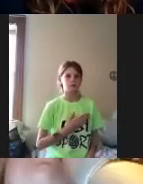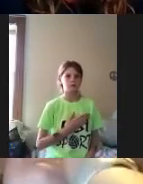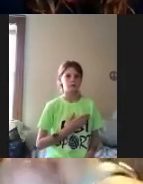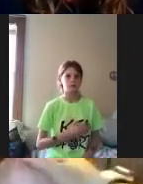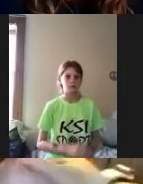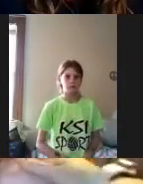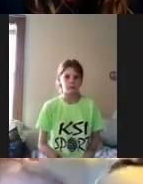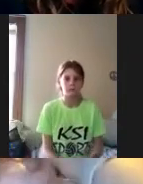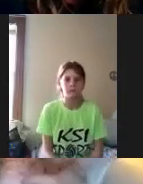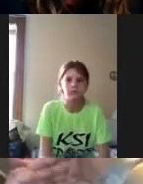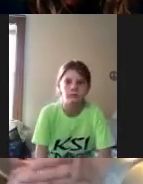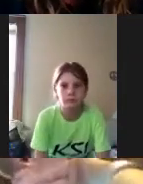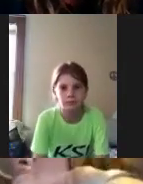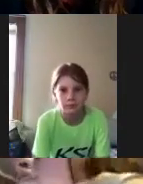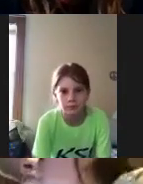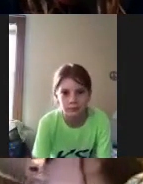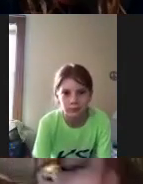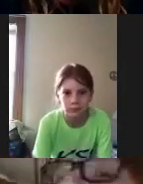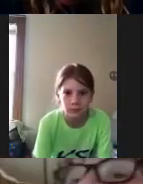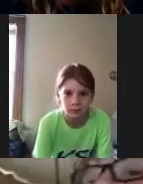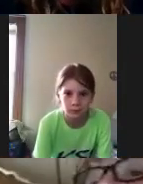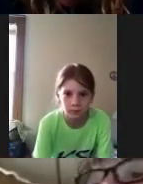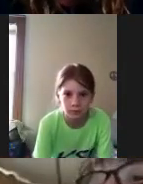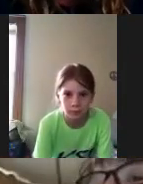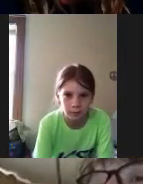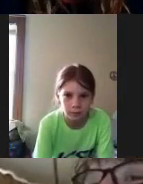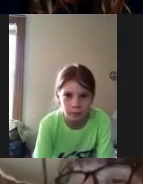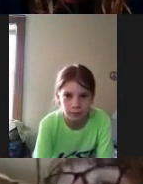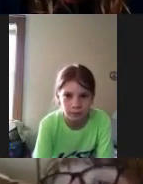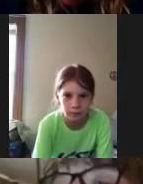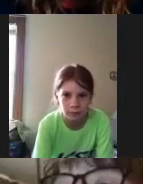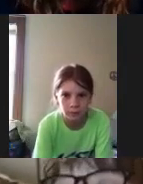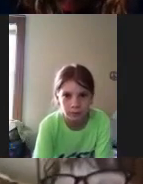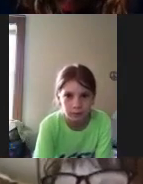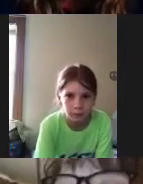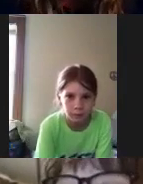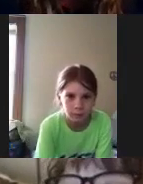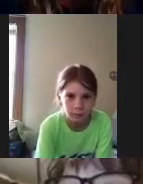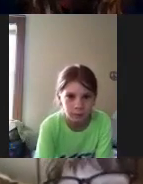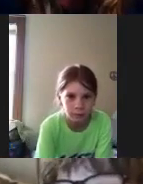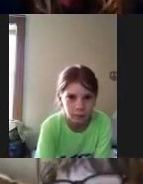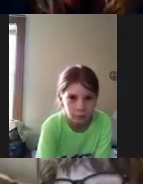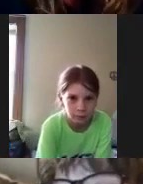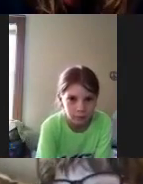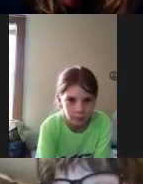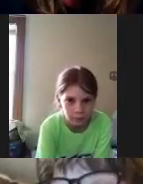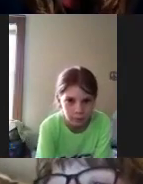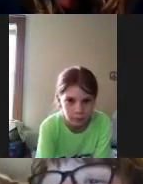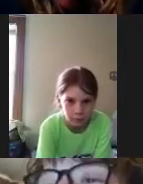say. And then someone asked if our hands get tired and if that's why we take turns, Jen. If our hands get tired. That's another good question. That's a